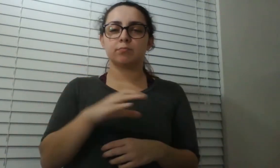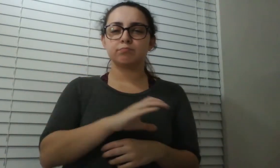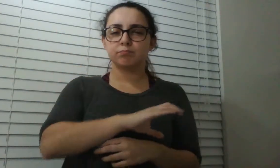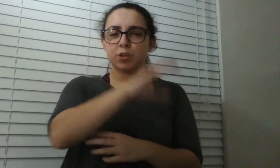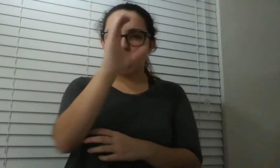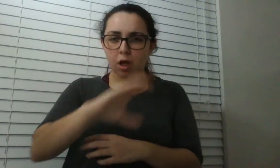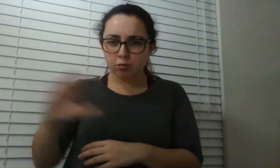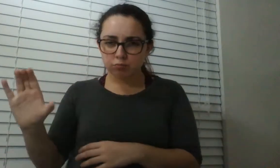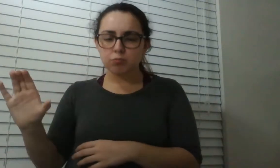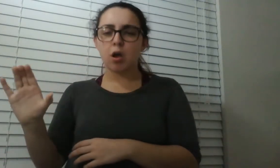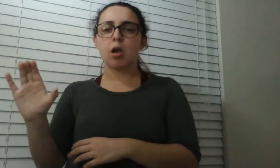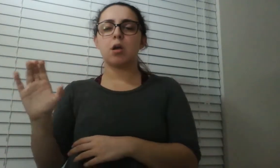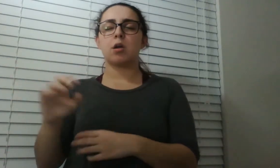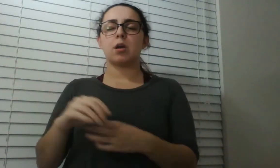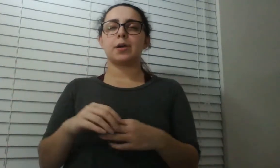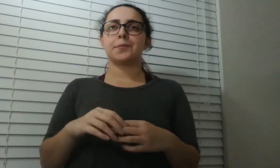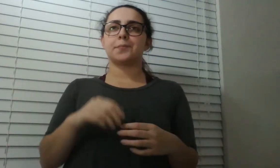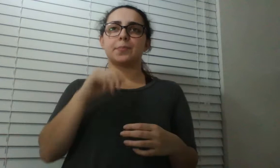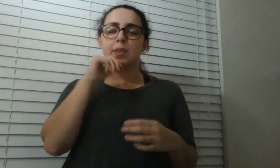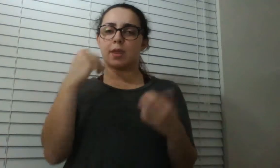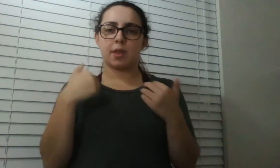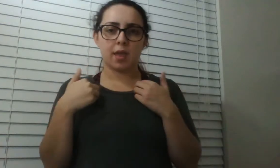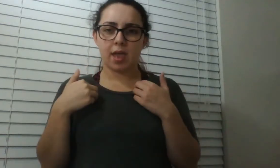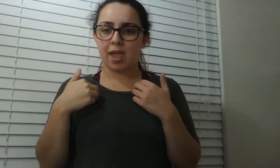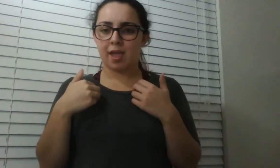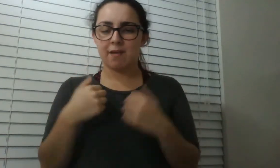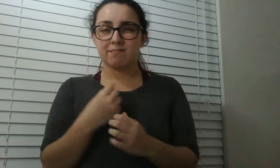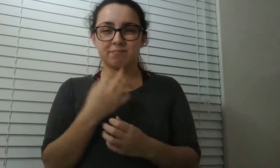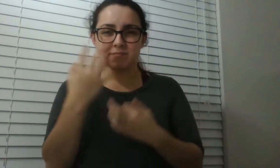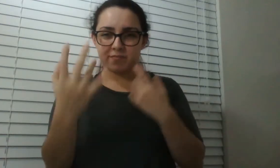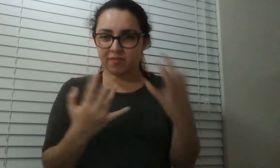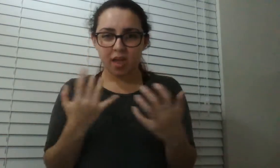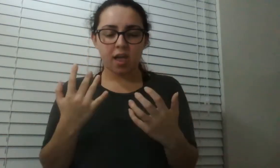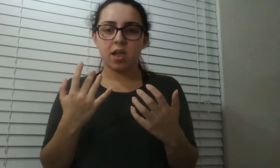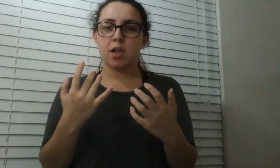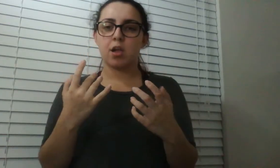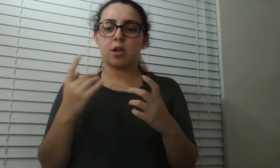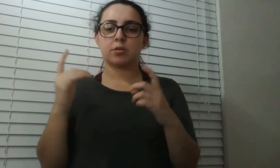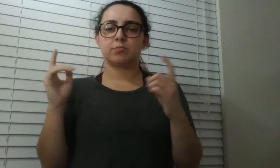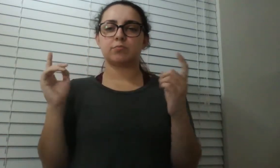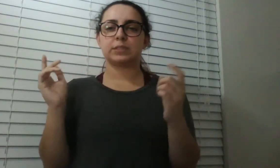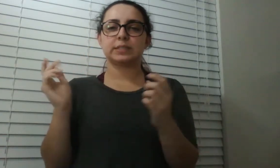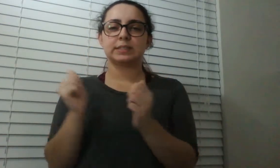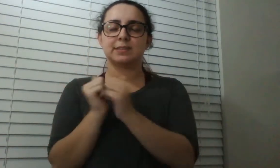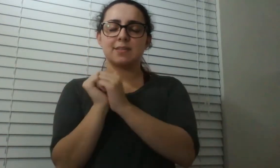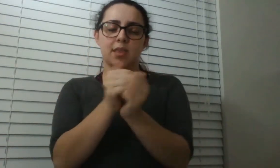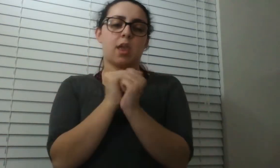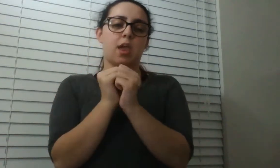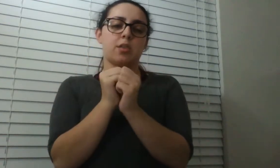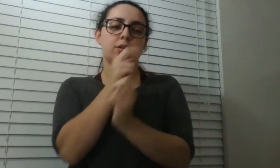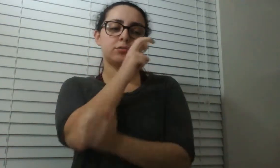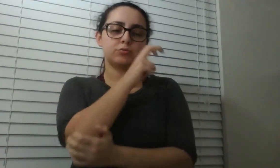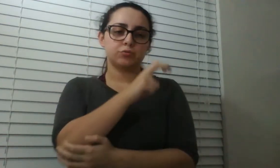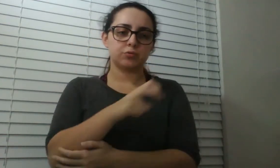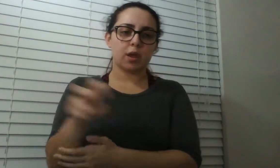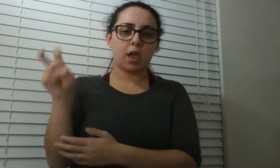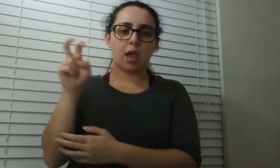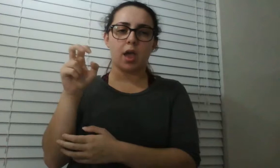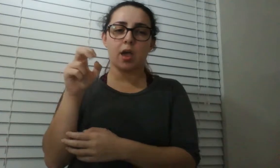No campfires, even. Dirk and I would go off for weeks in the desert together. I think the longest trip we took was a month out,